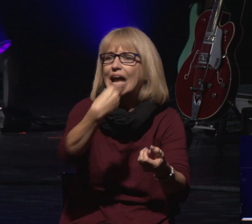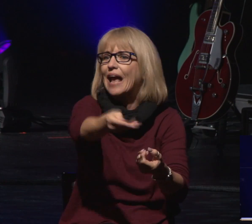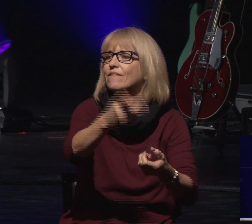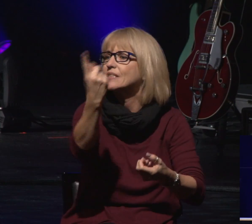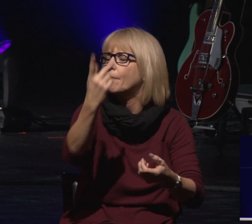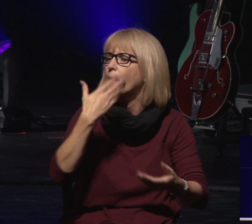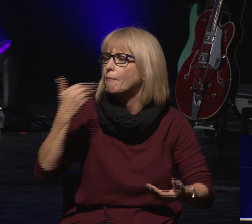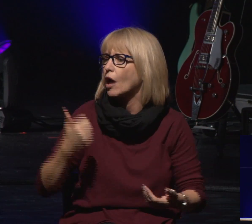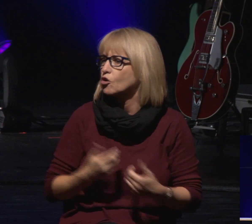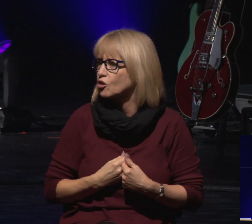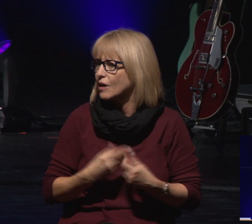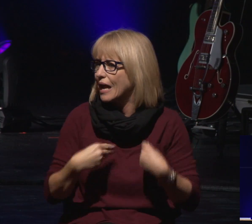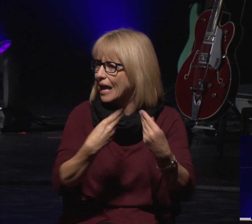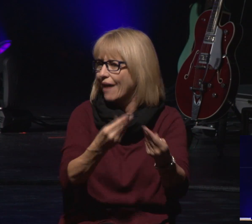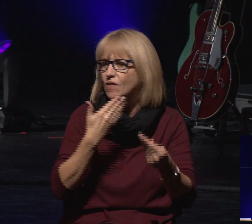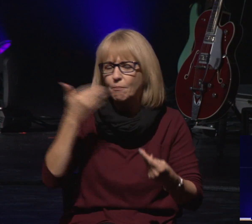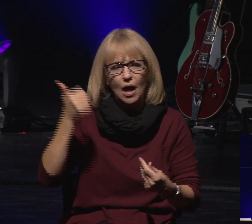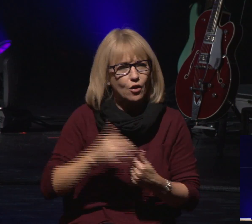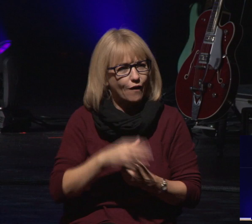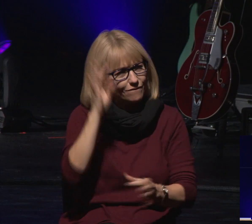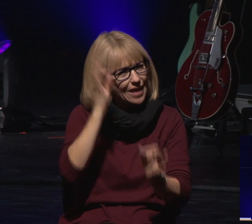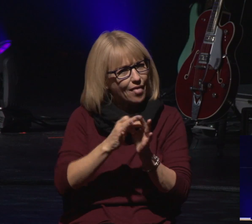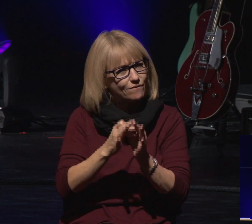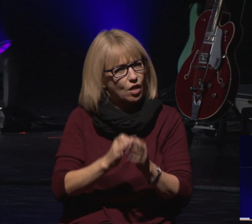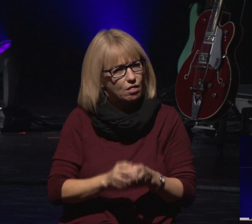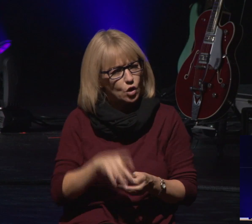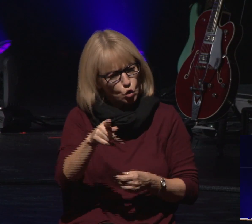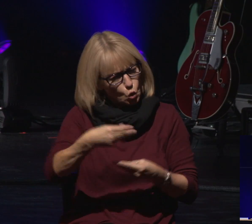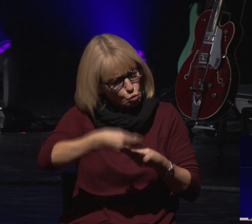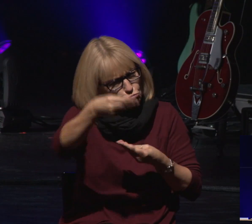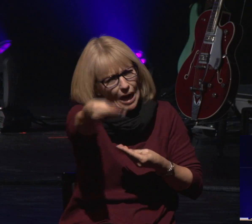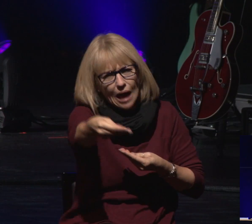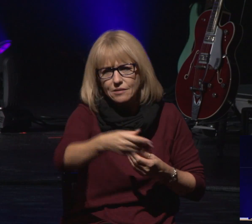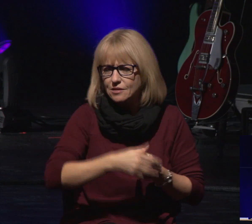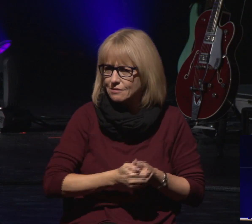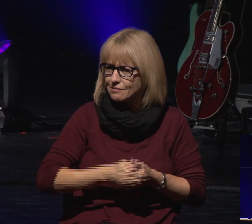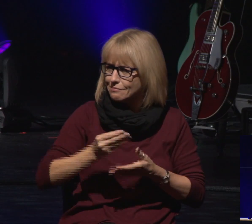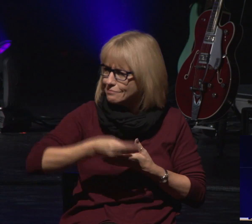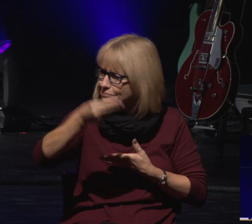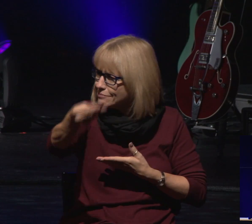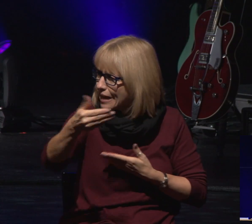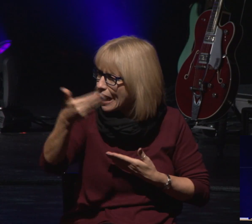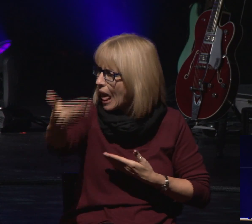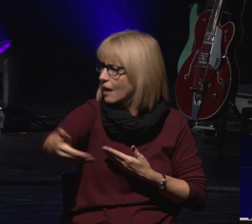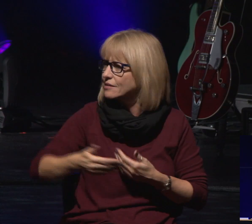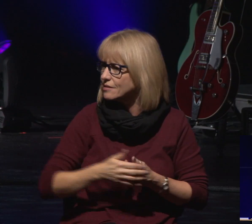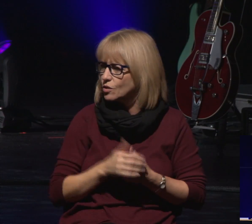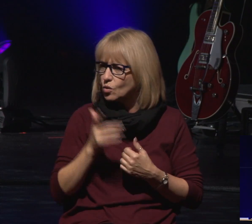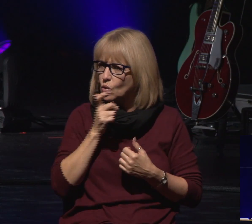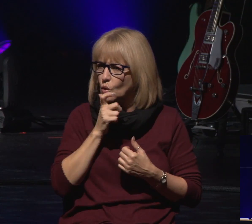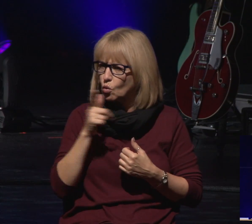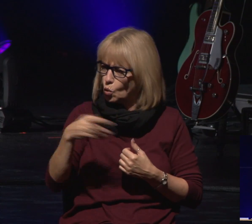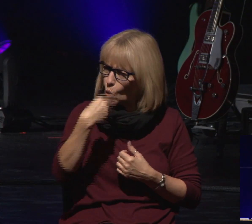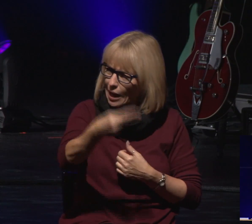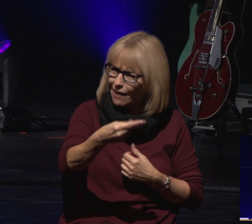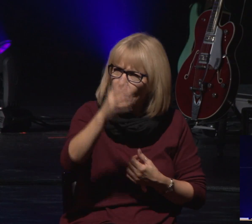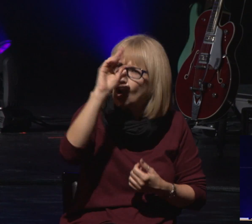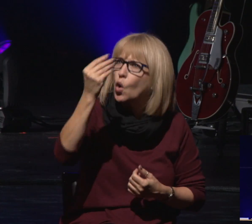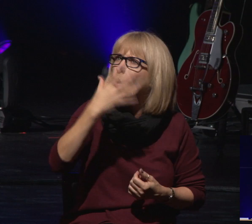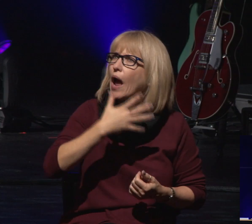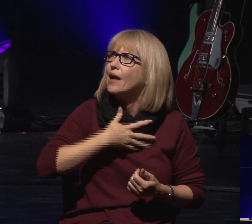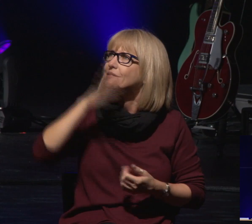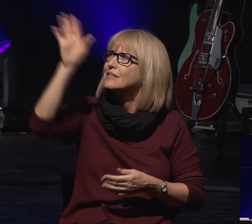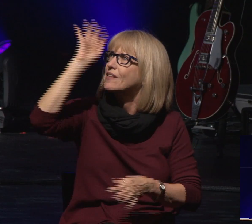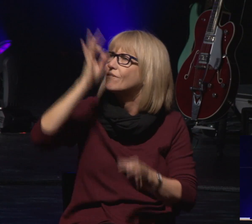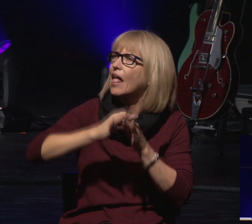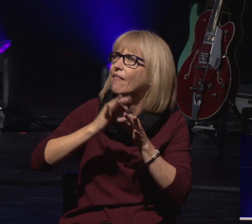And you received his faithfulness, and can you give something to your next generation that is just full of the grace and the faithfulness of God, and